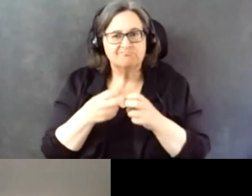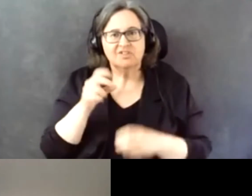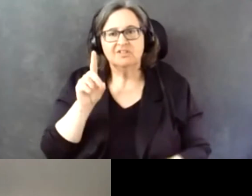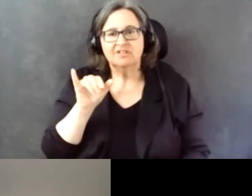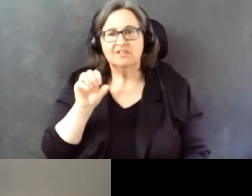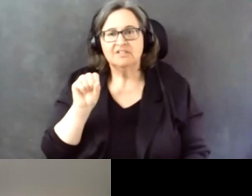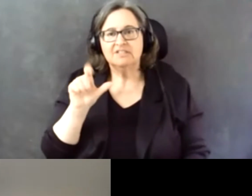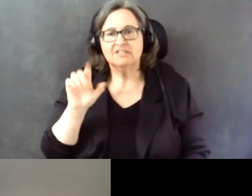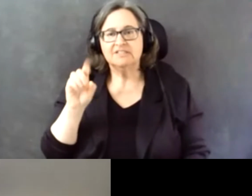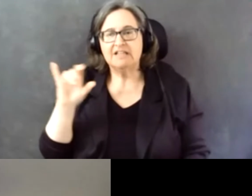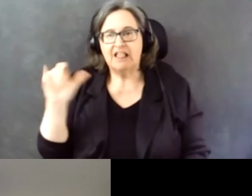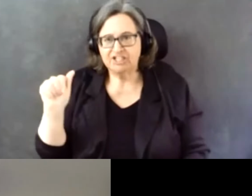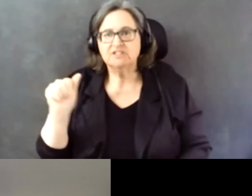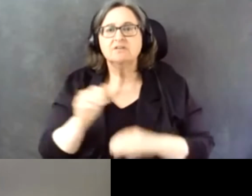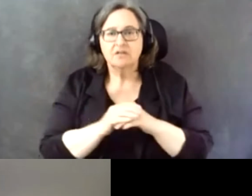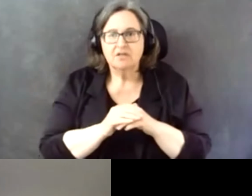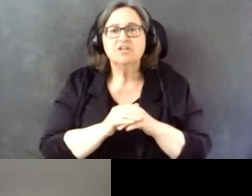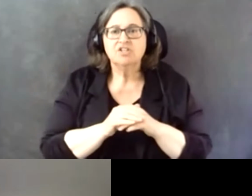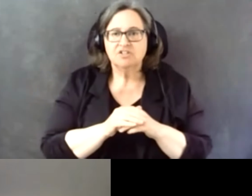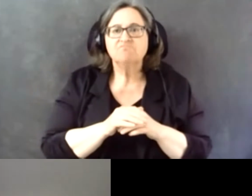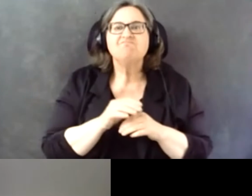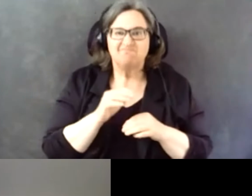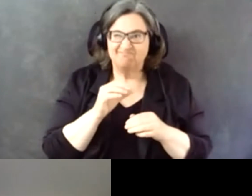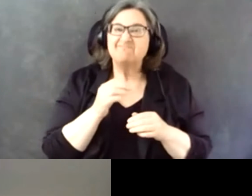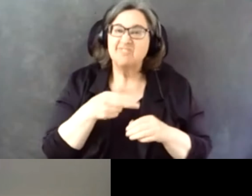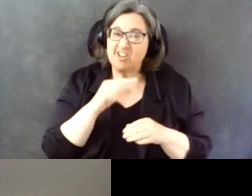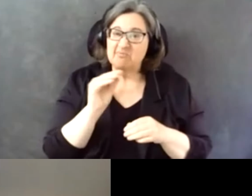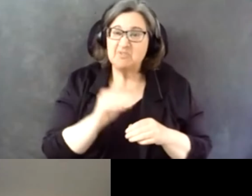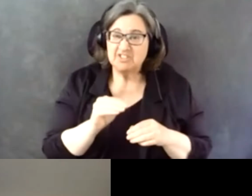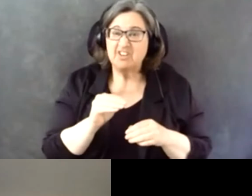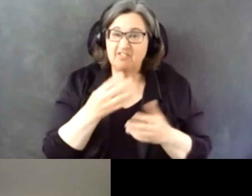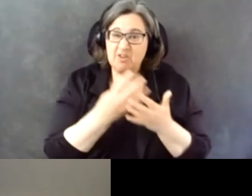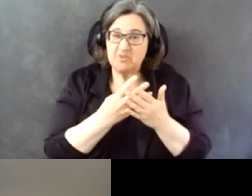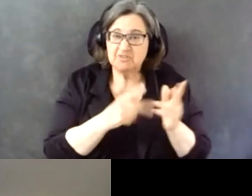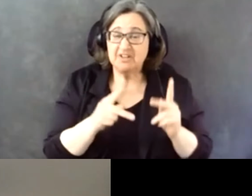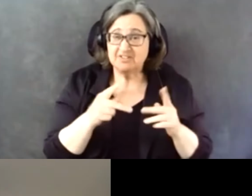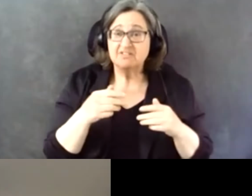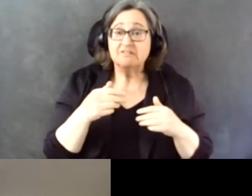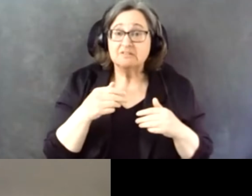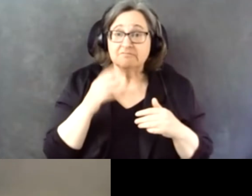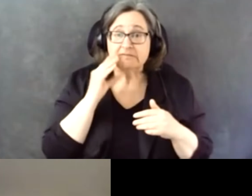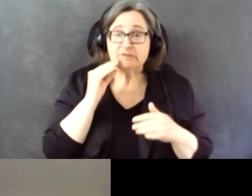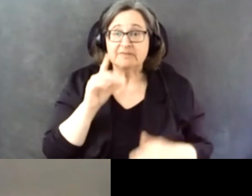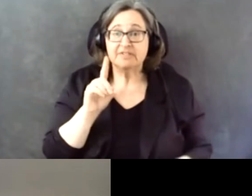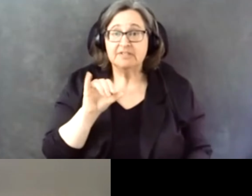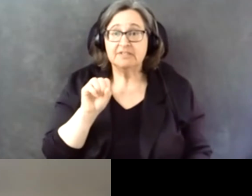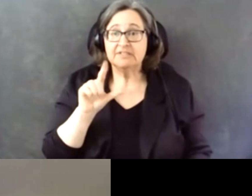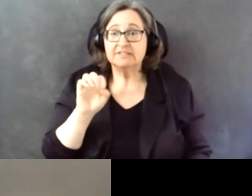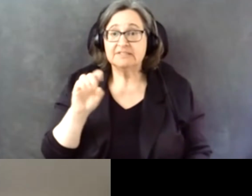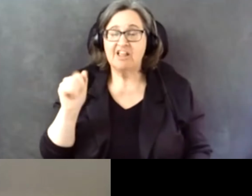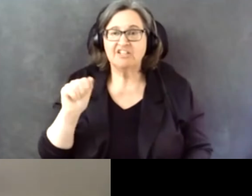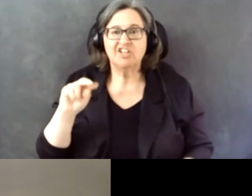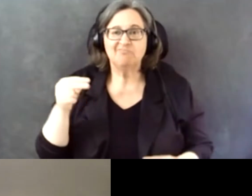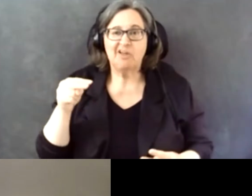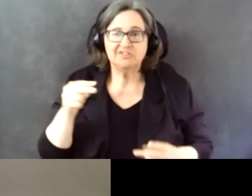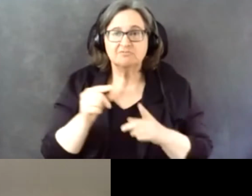population uh the men and women are dyslexia uh we should be having the proper non-profit-profit interaction in our